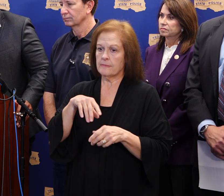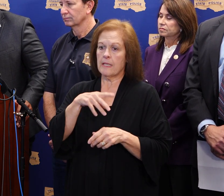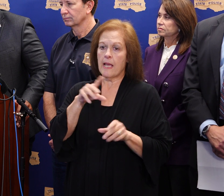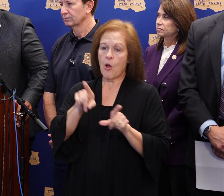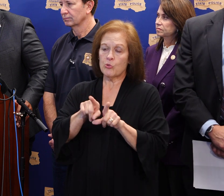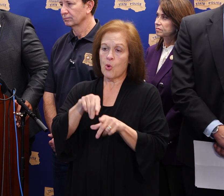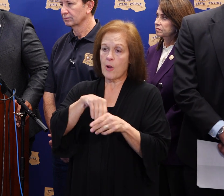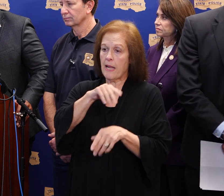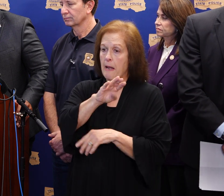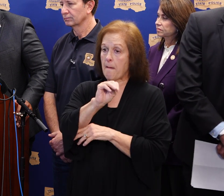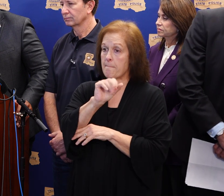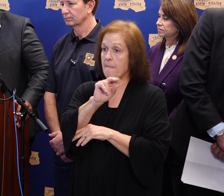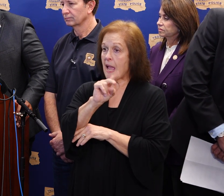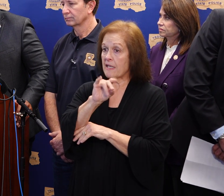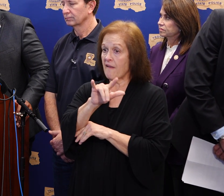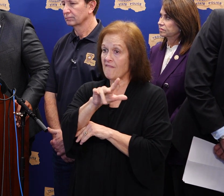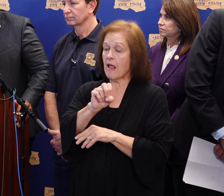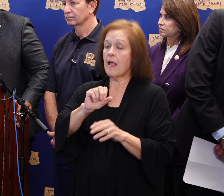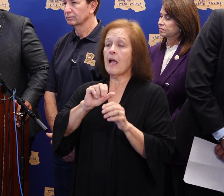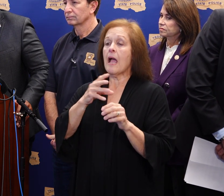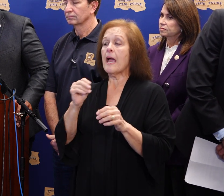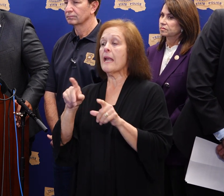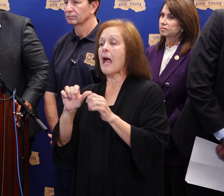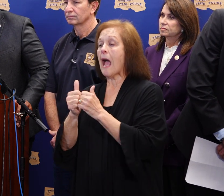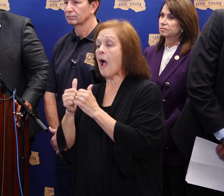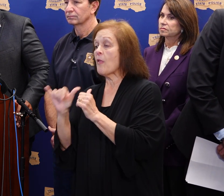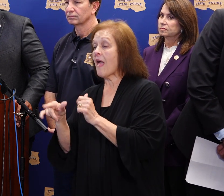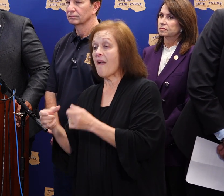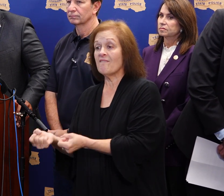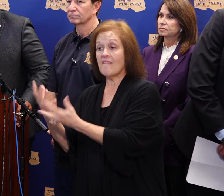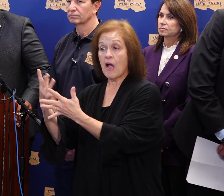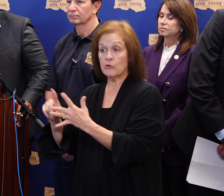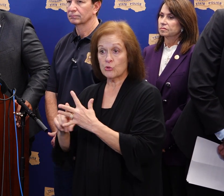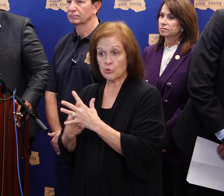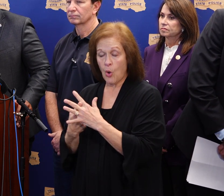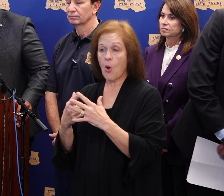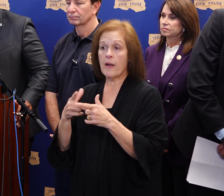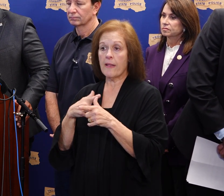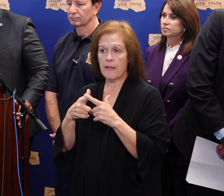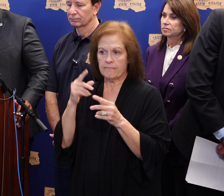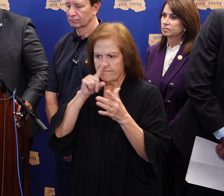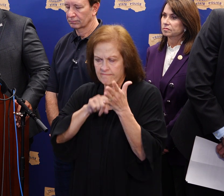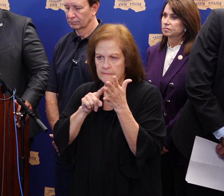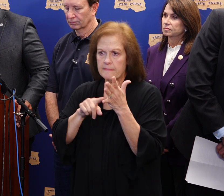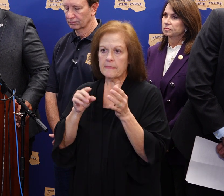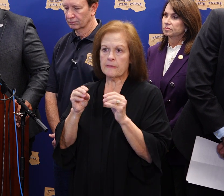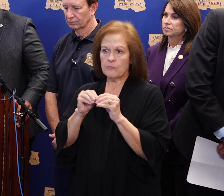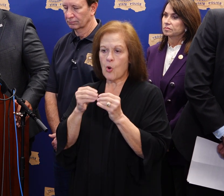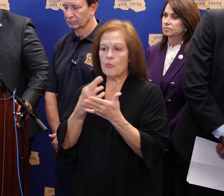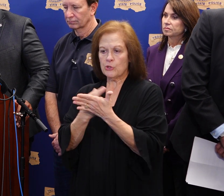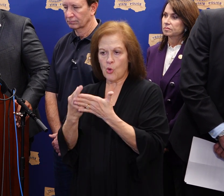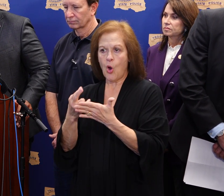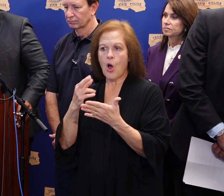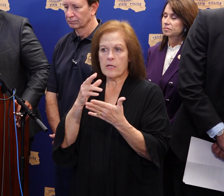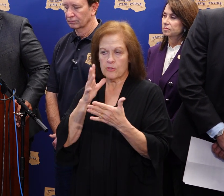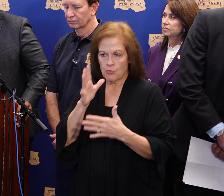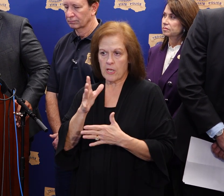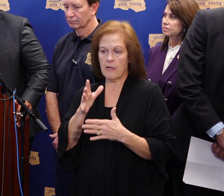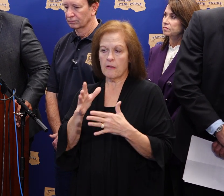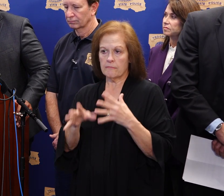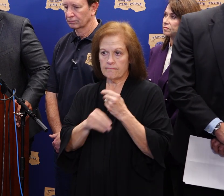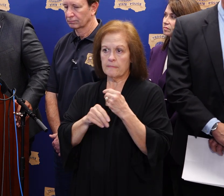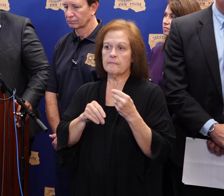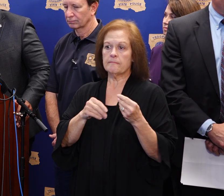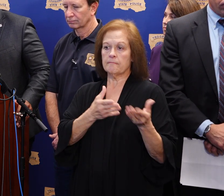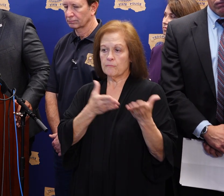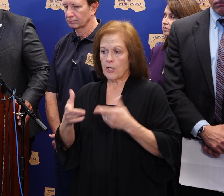and identify how that fire started and move the investigation forward from there. Additional resources that ATF has brought to bear into